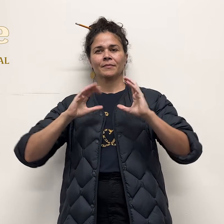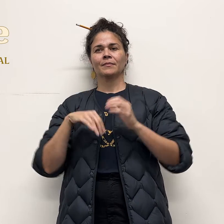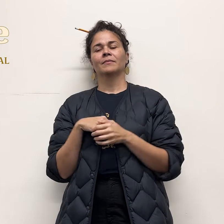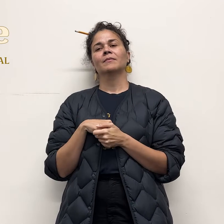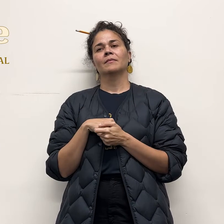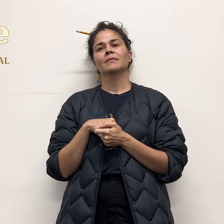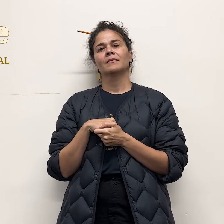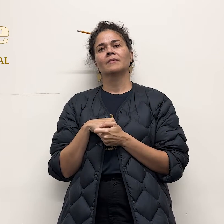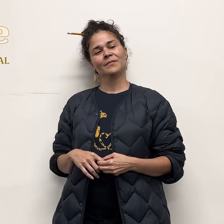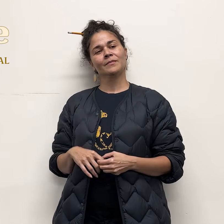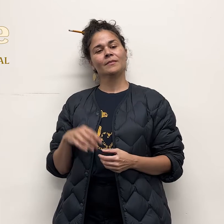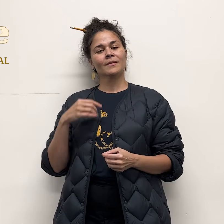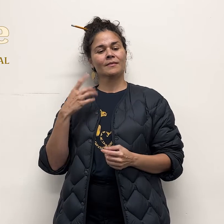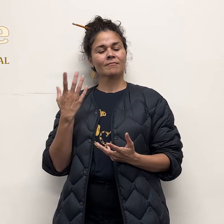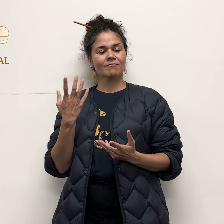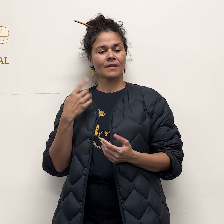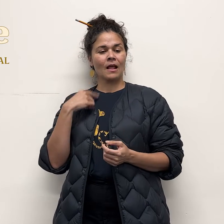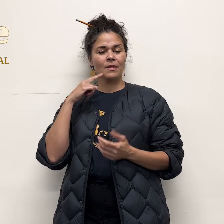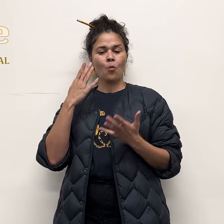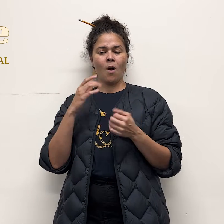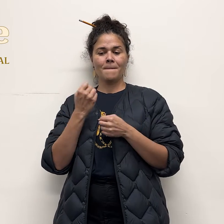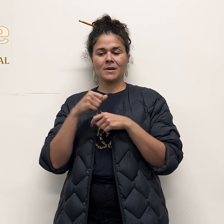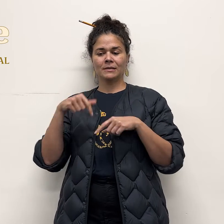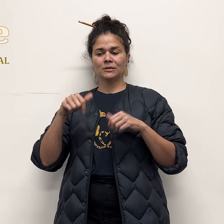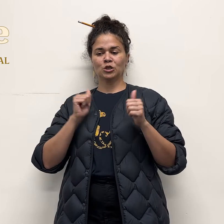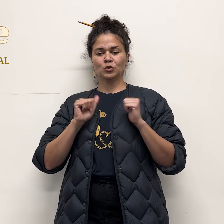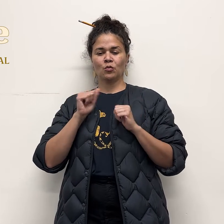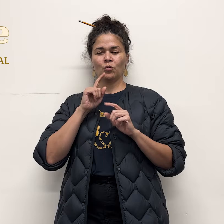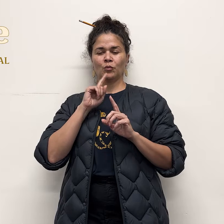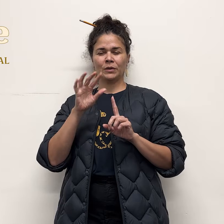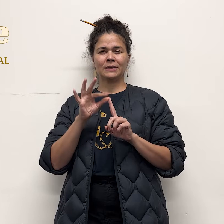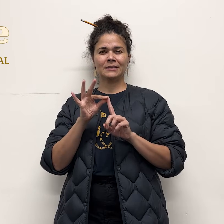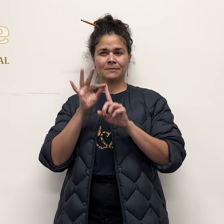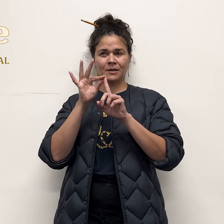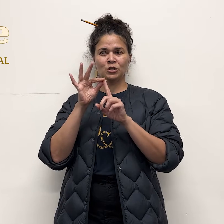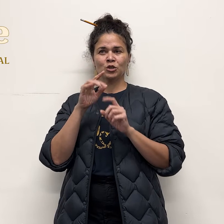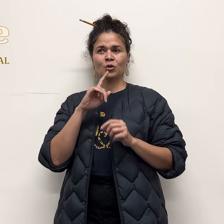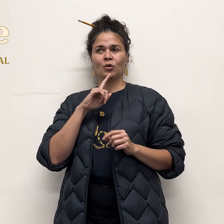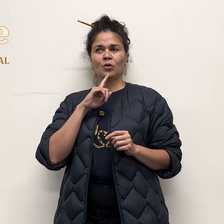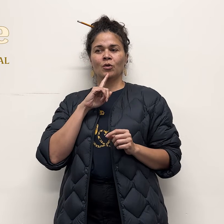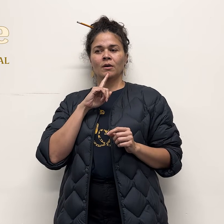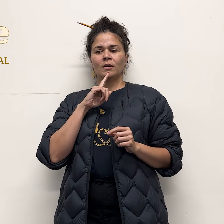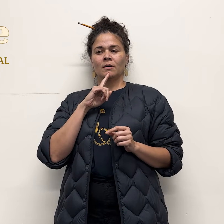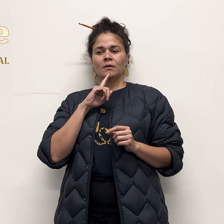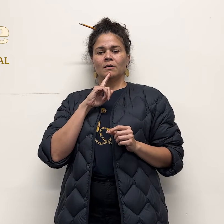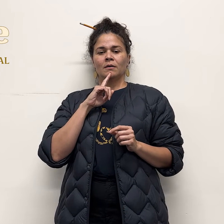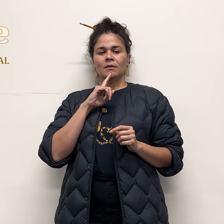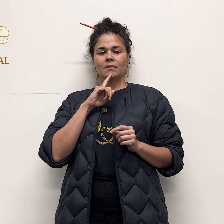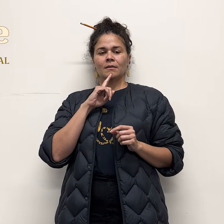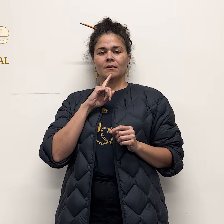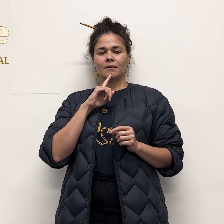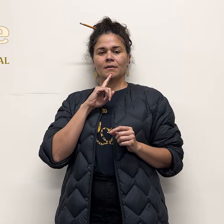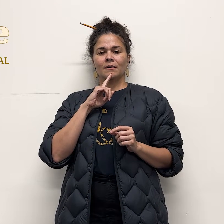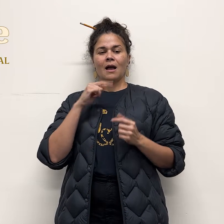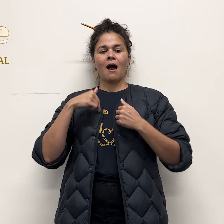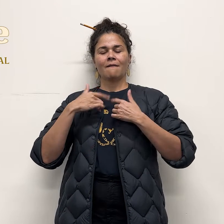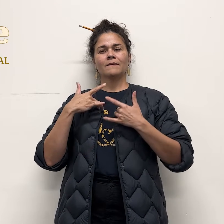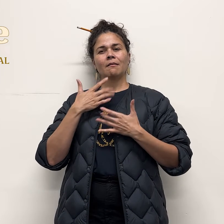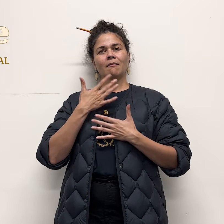communicate. I think what makes this show really special, and because I